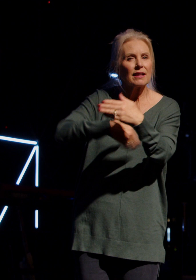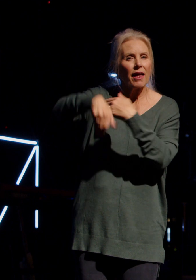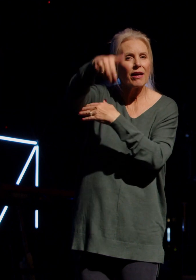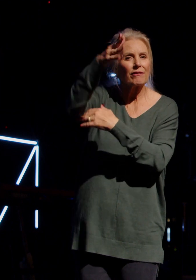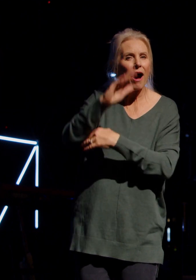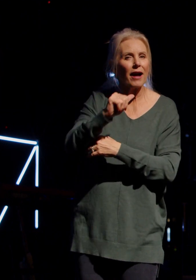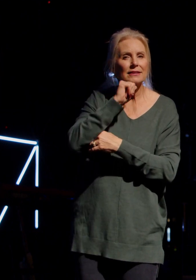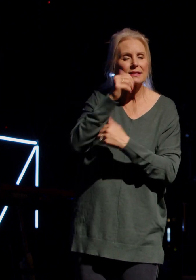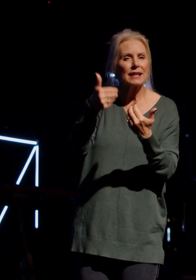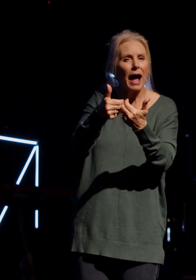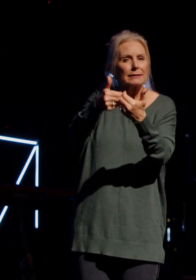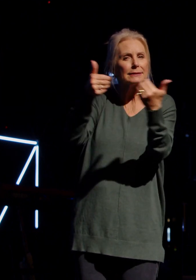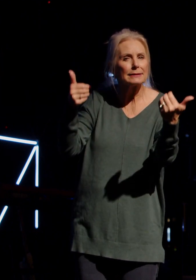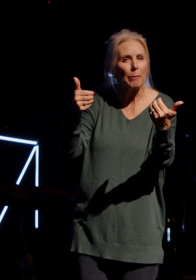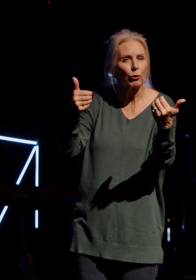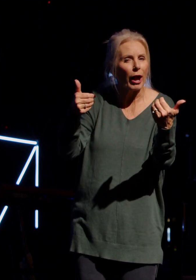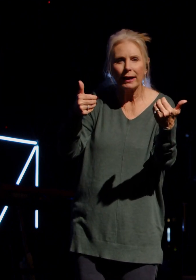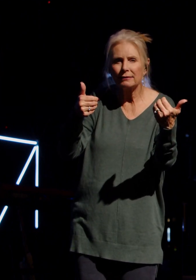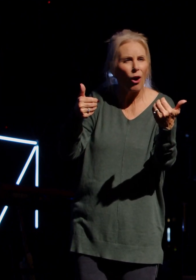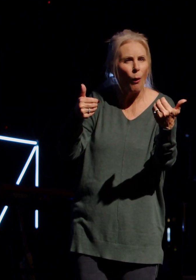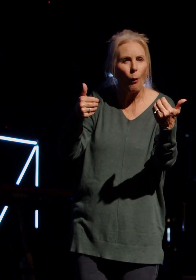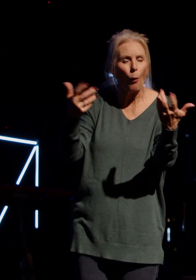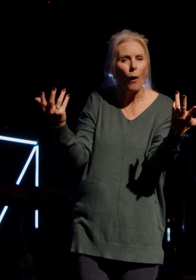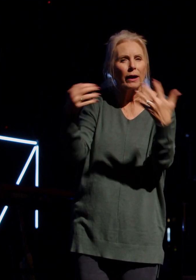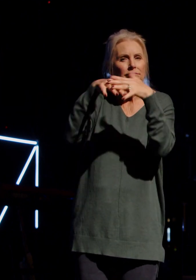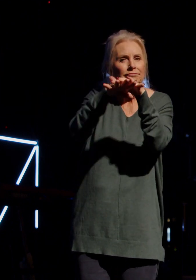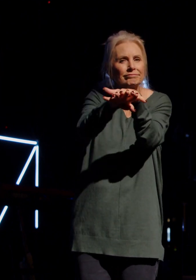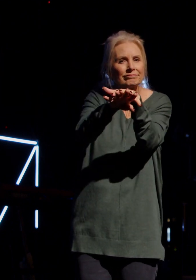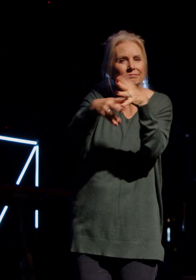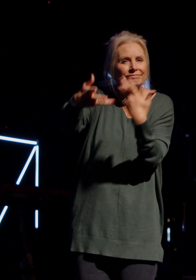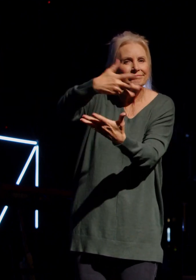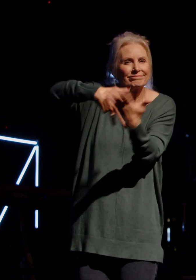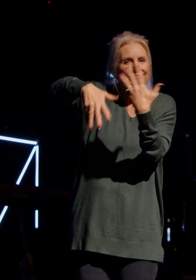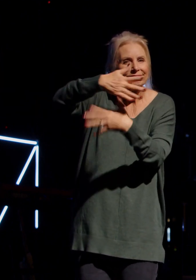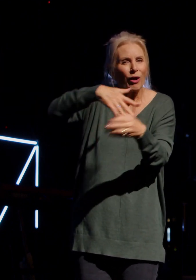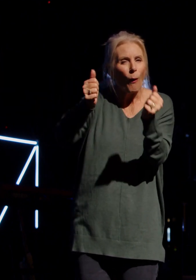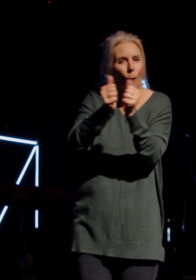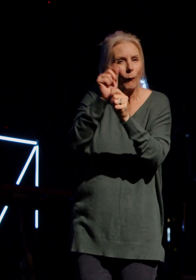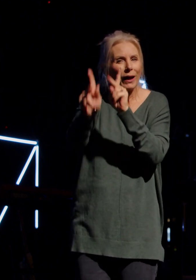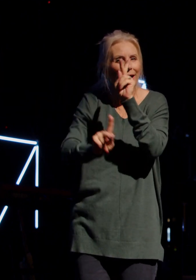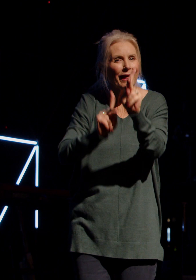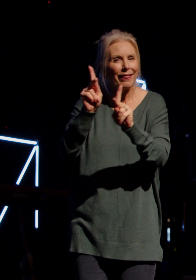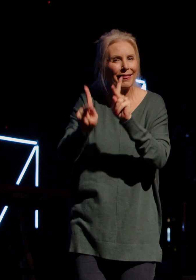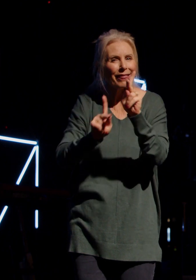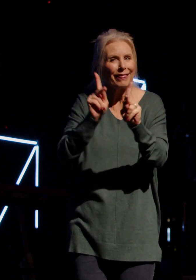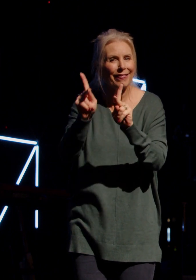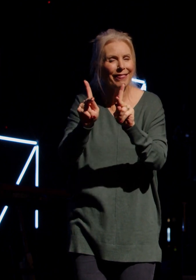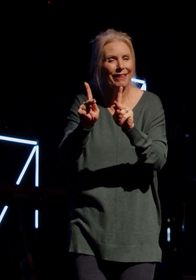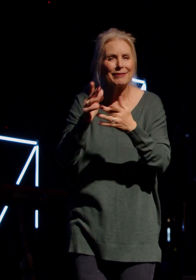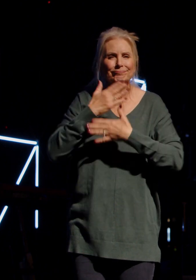not separate himself from sinners. That would make no sense at all. But Jesus actually, he runs to them. He wants to